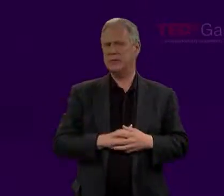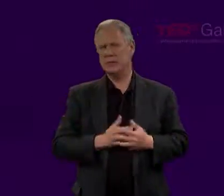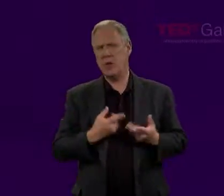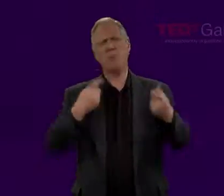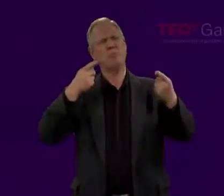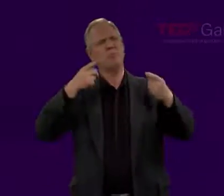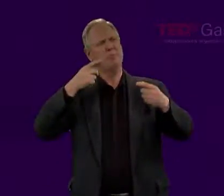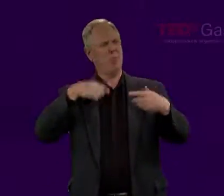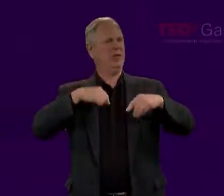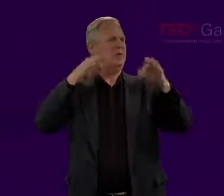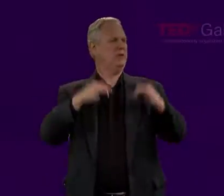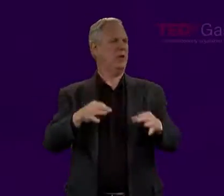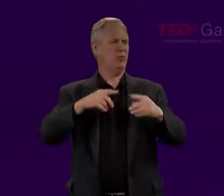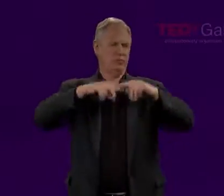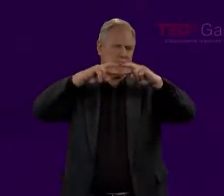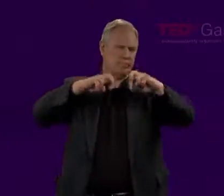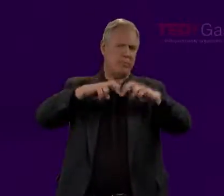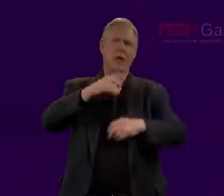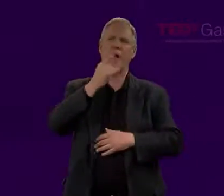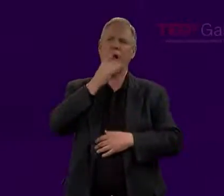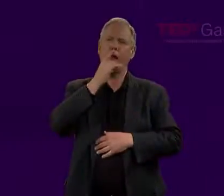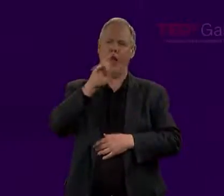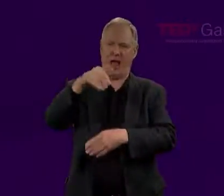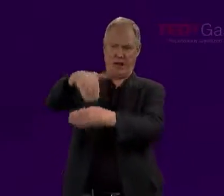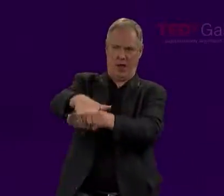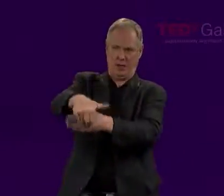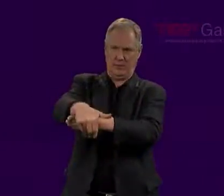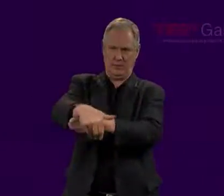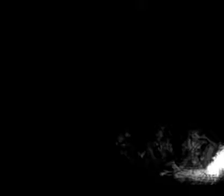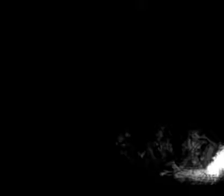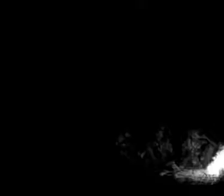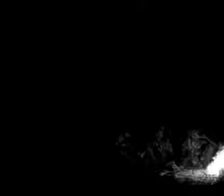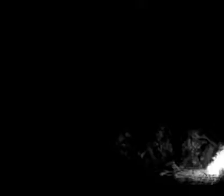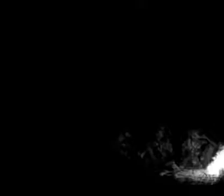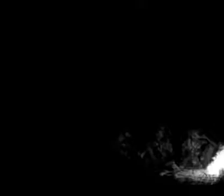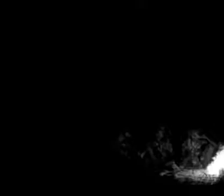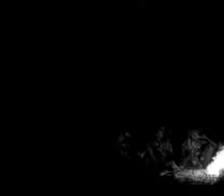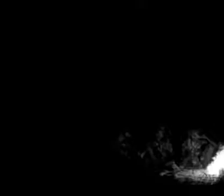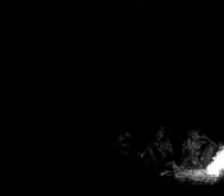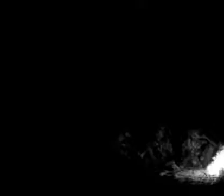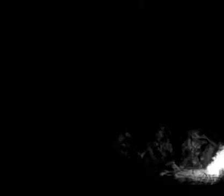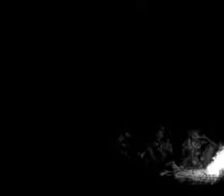And that was at Gallaudet University. We analyzed light at night also.